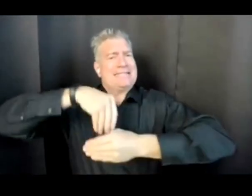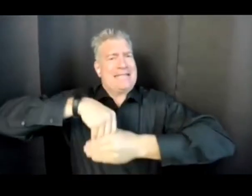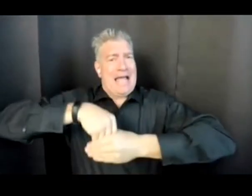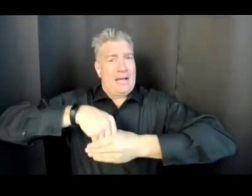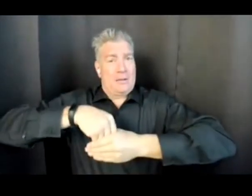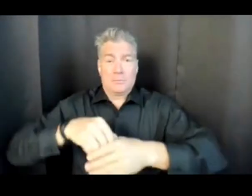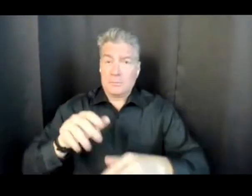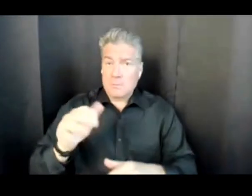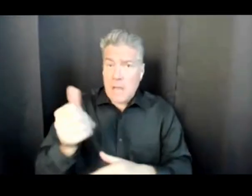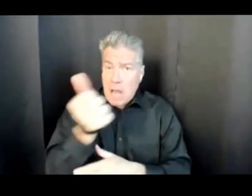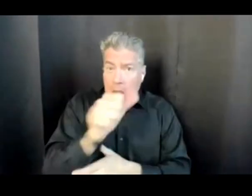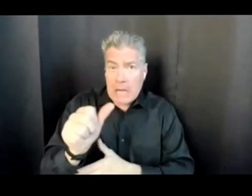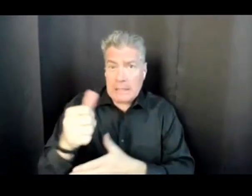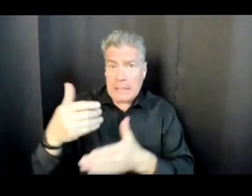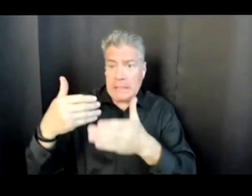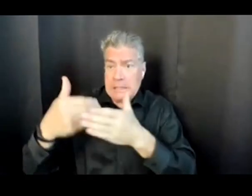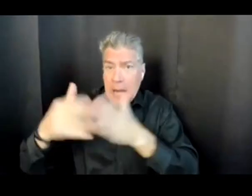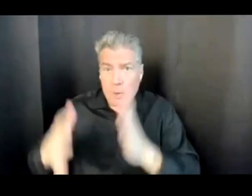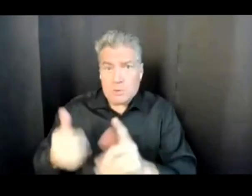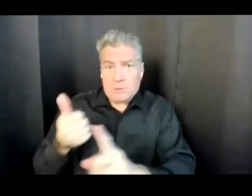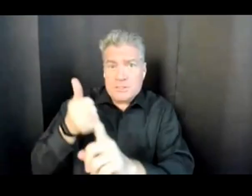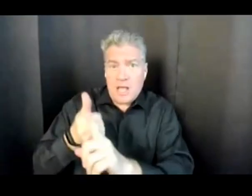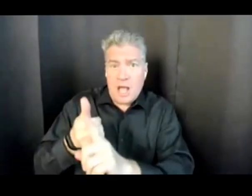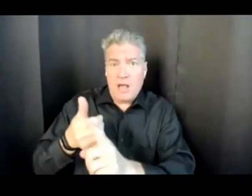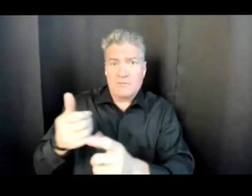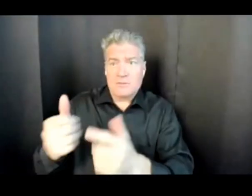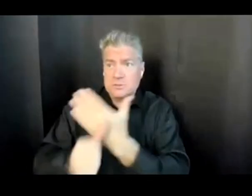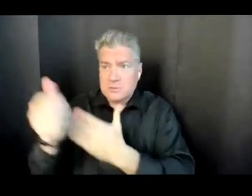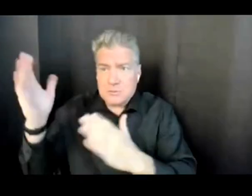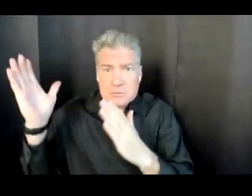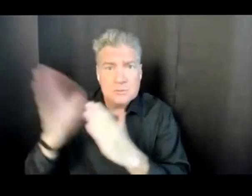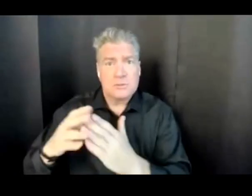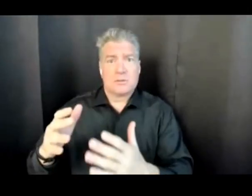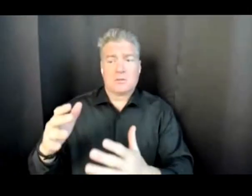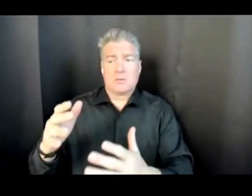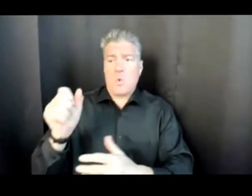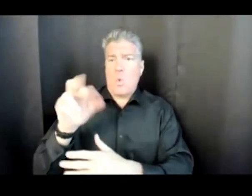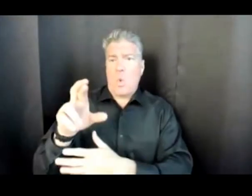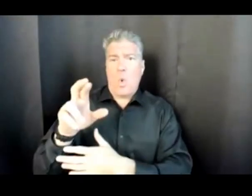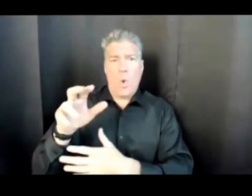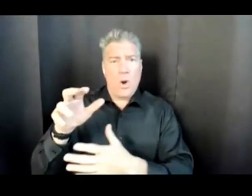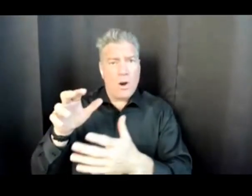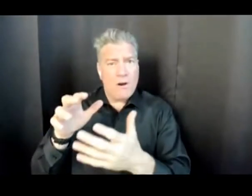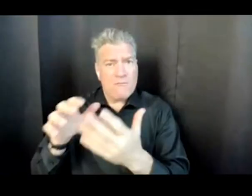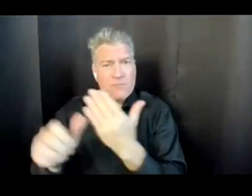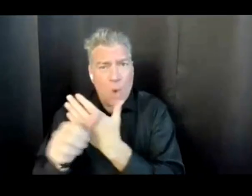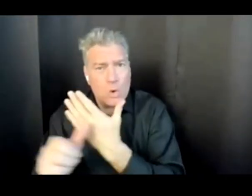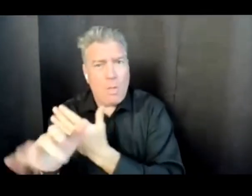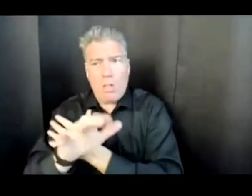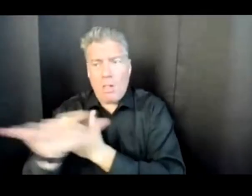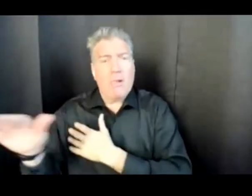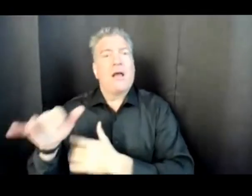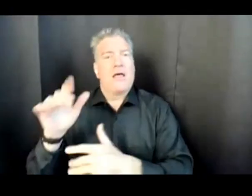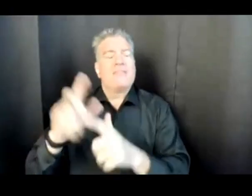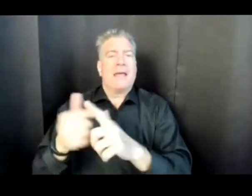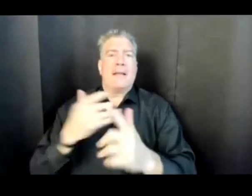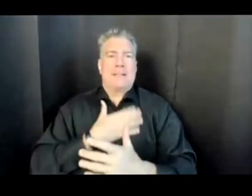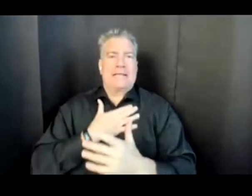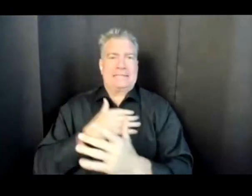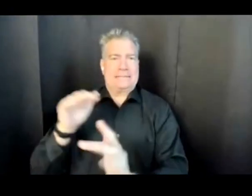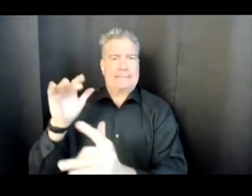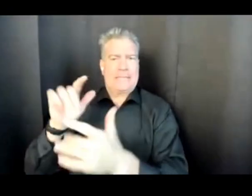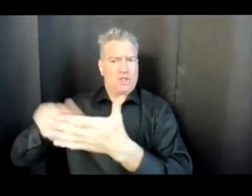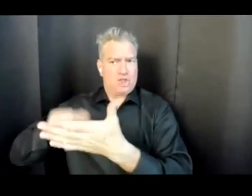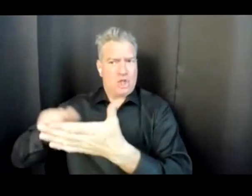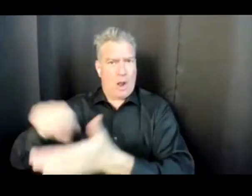relatives and neighbors. Make sure to stay hydrated. Dehydration occurs more in cold weather. People suspect it